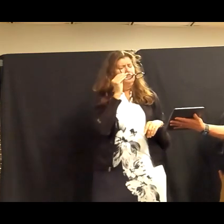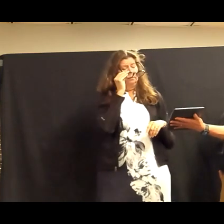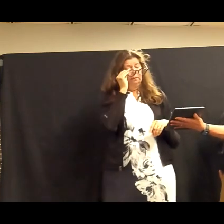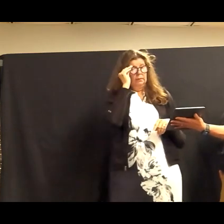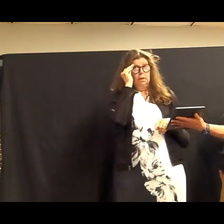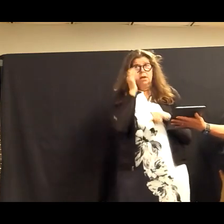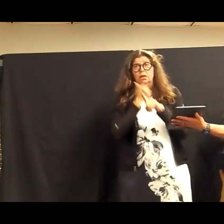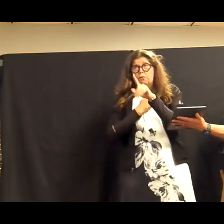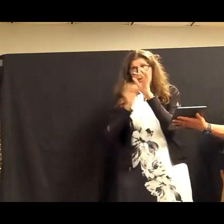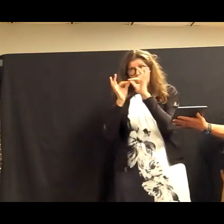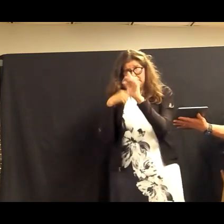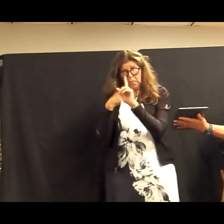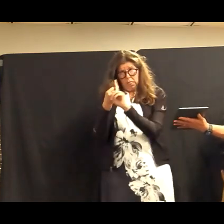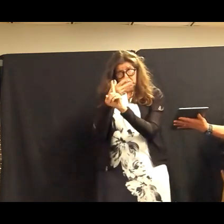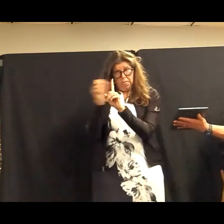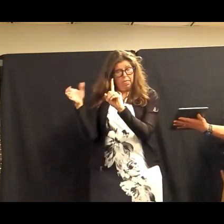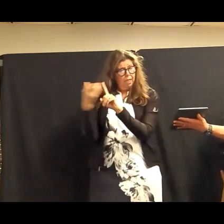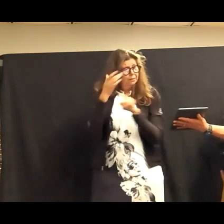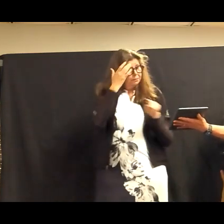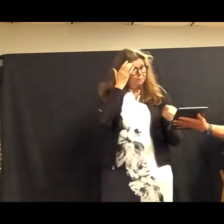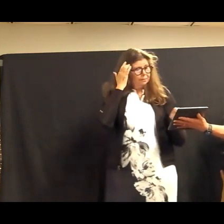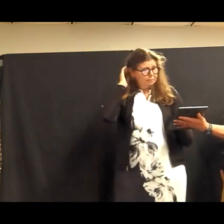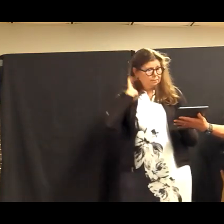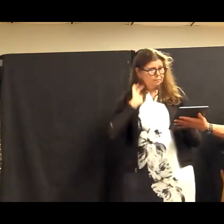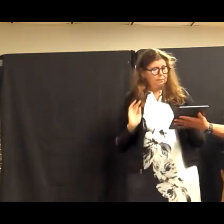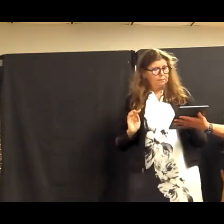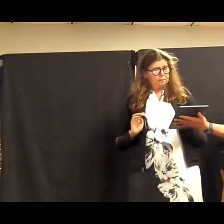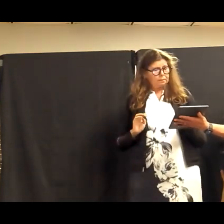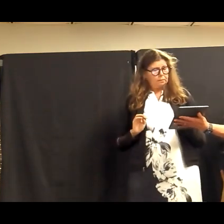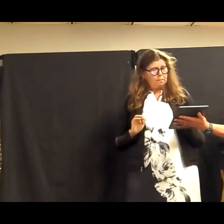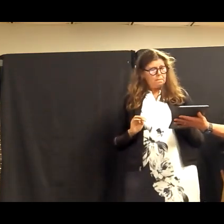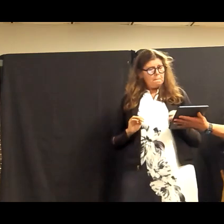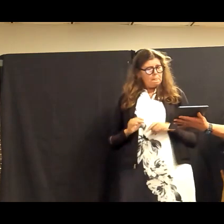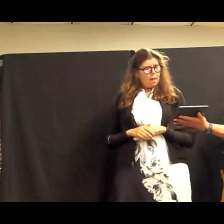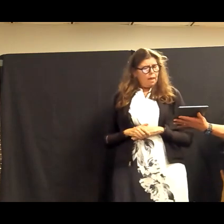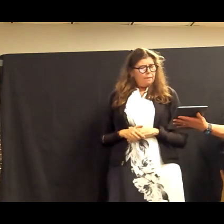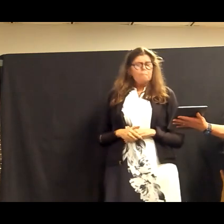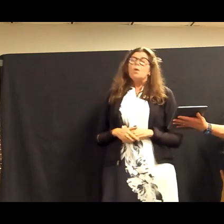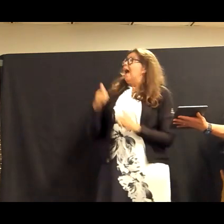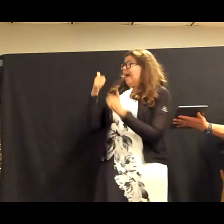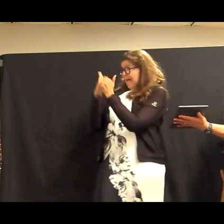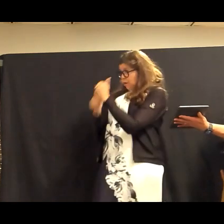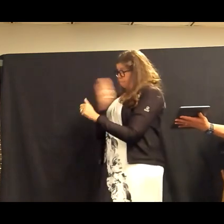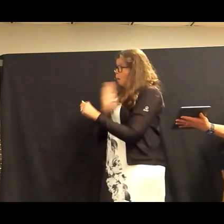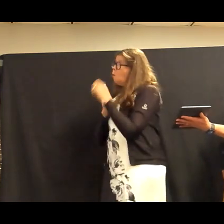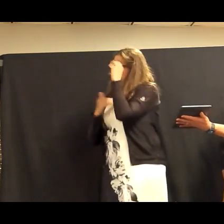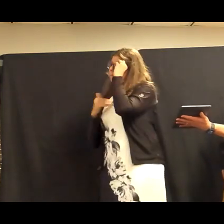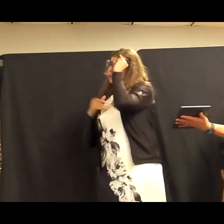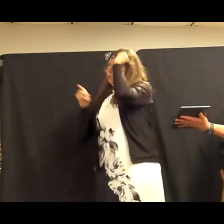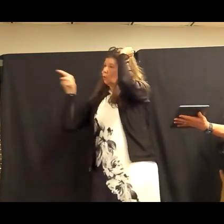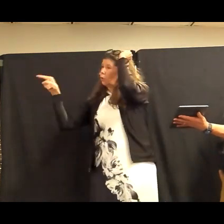And it's given me pause. And sorry, interpreters, I hope you're following me.